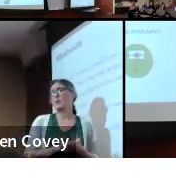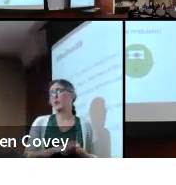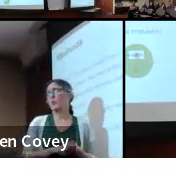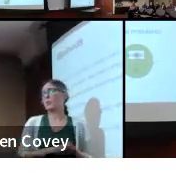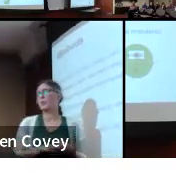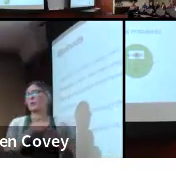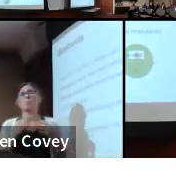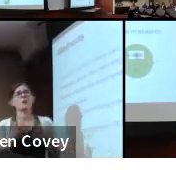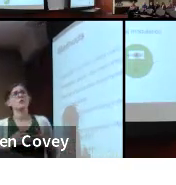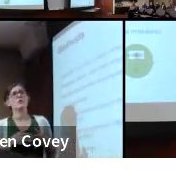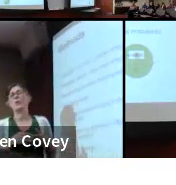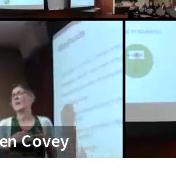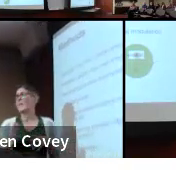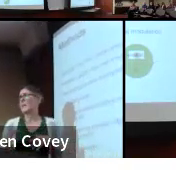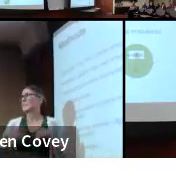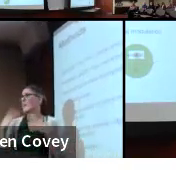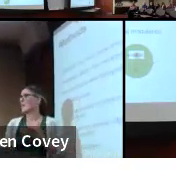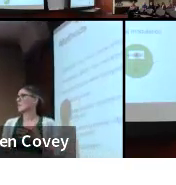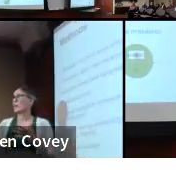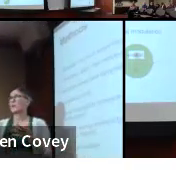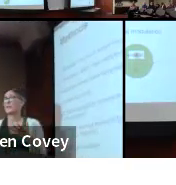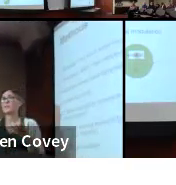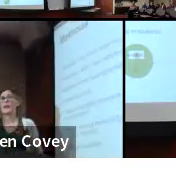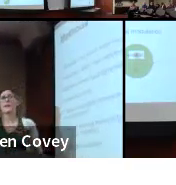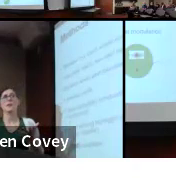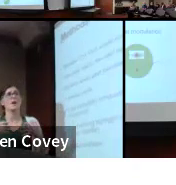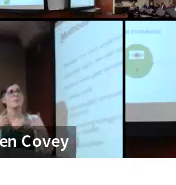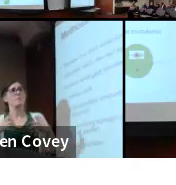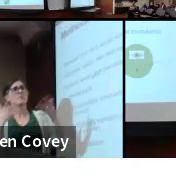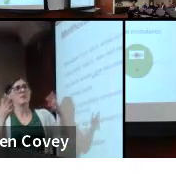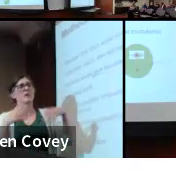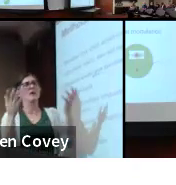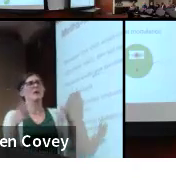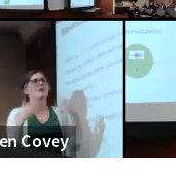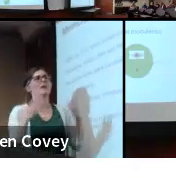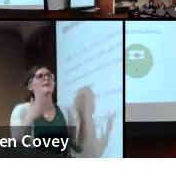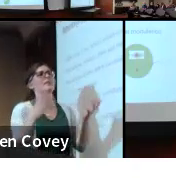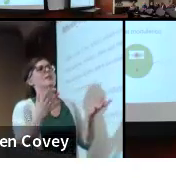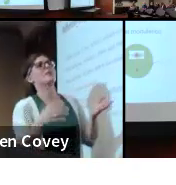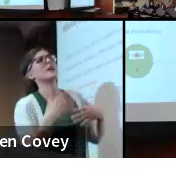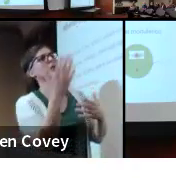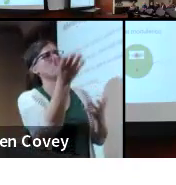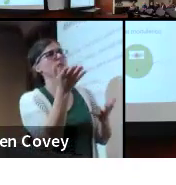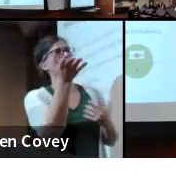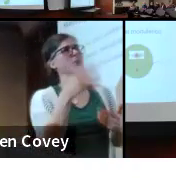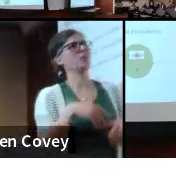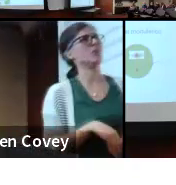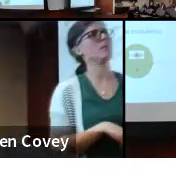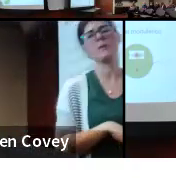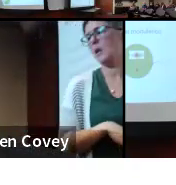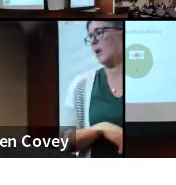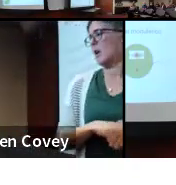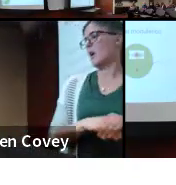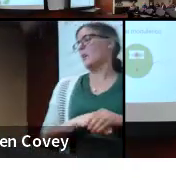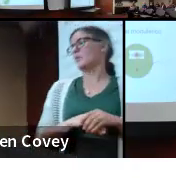asked participants to do was watch the story and then tell it to a native signing, and deaf native signer who is sitting opposite